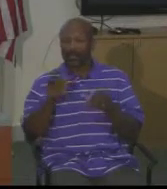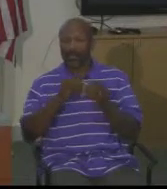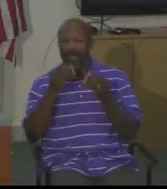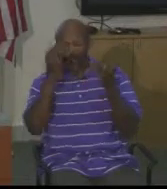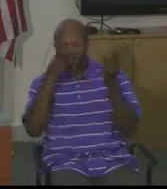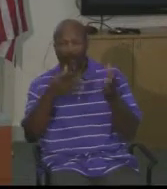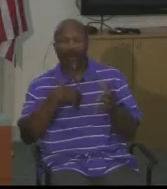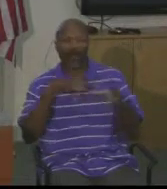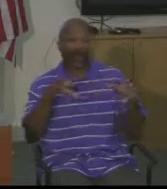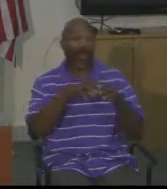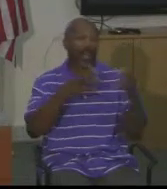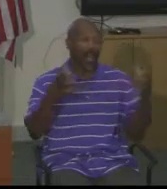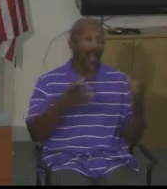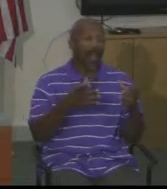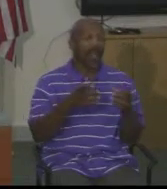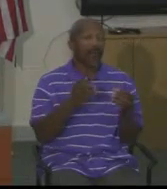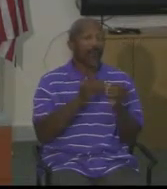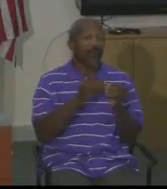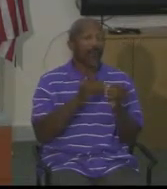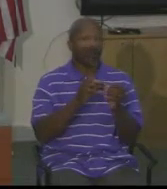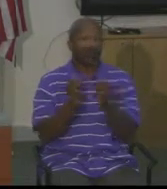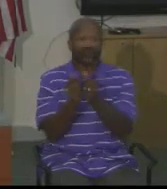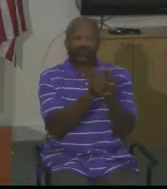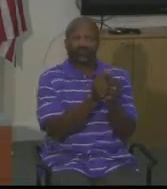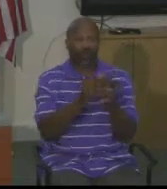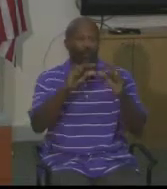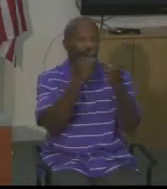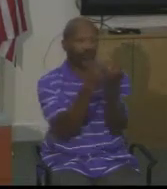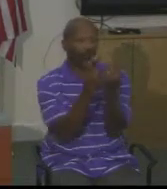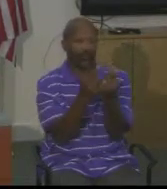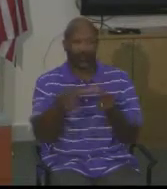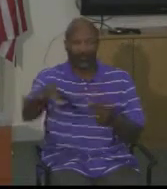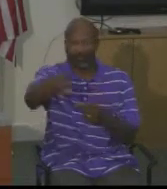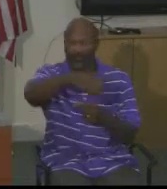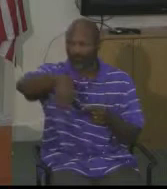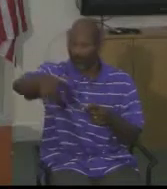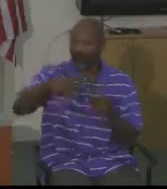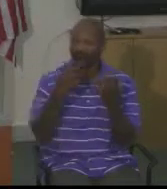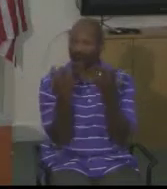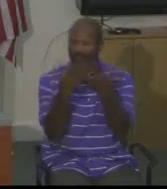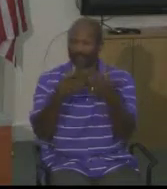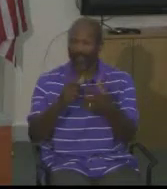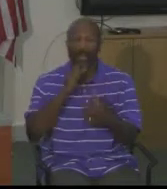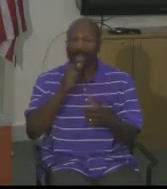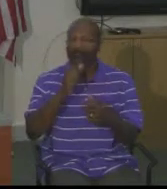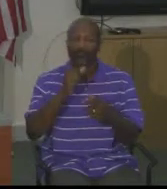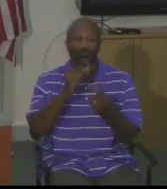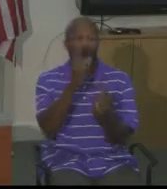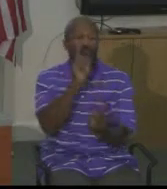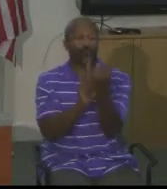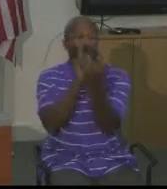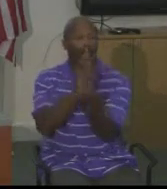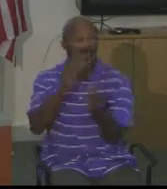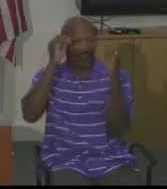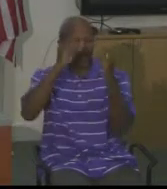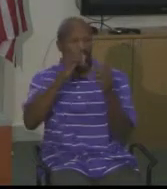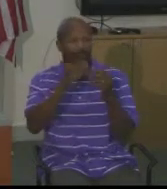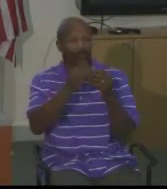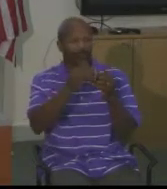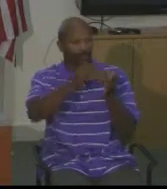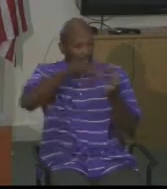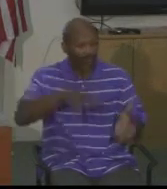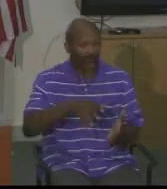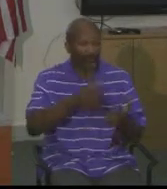We're going to be doing a lot of things here that we're going to be doing together. This is not a teacher-student, separation